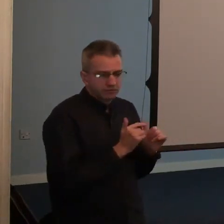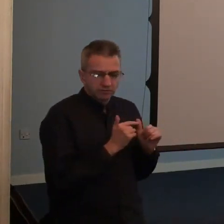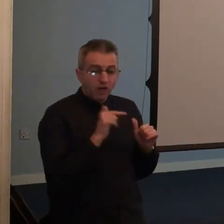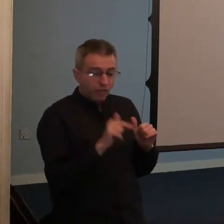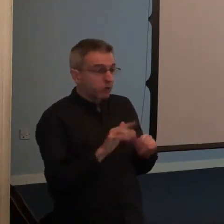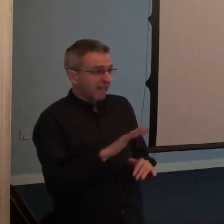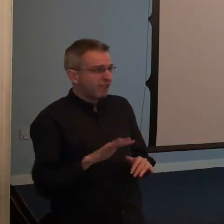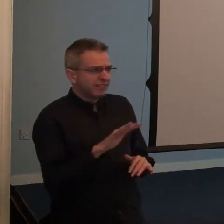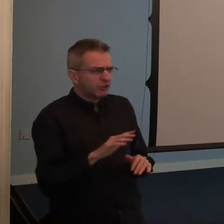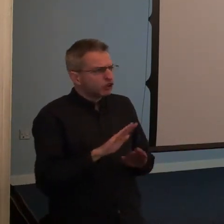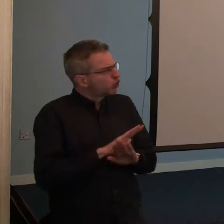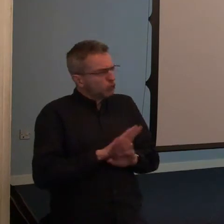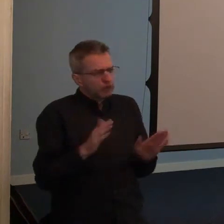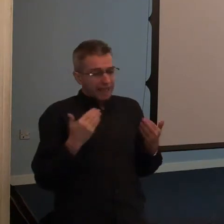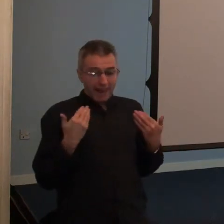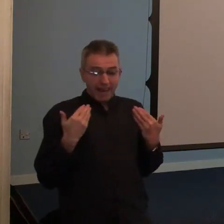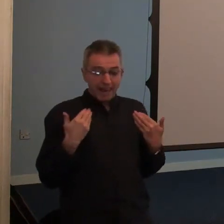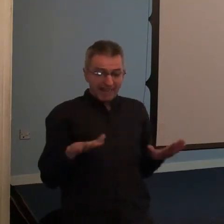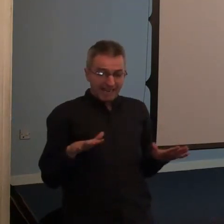And really, those areas